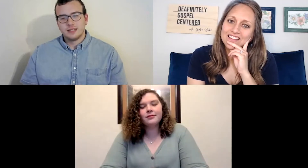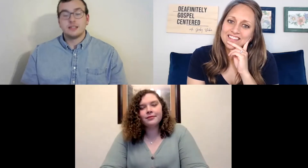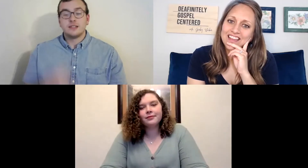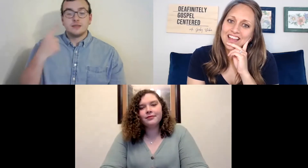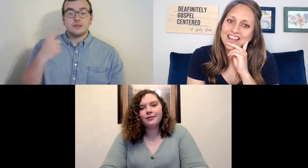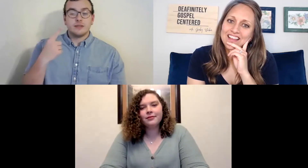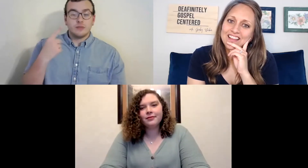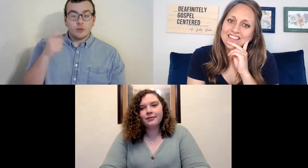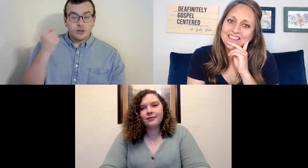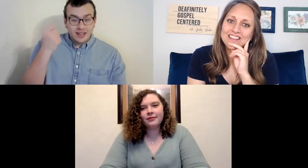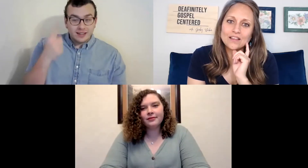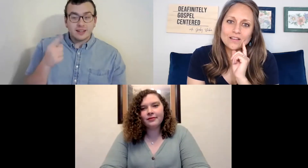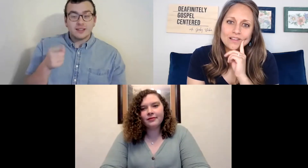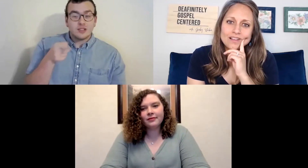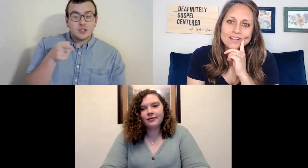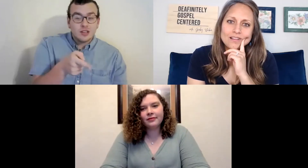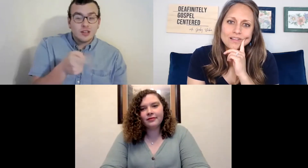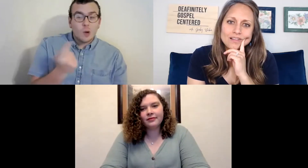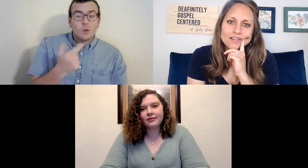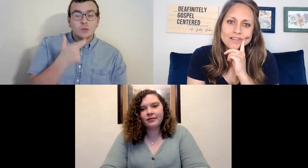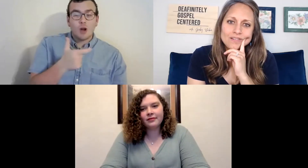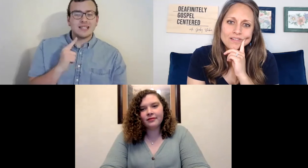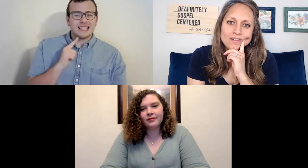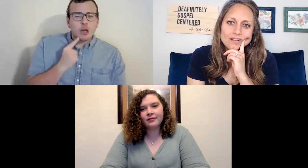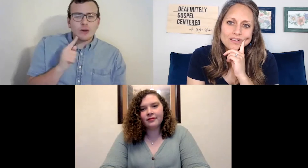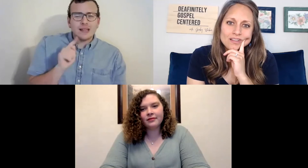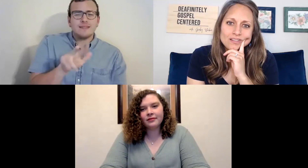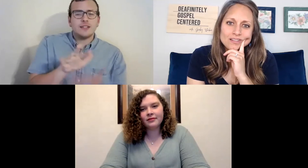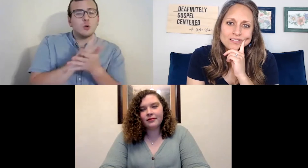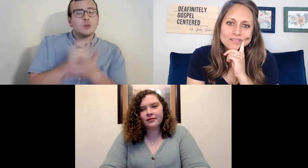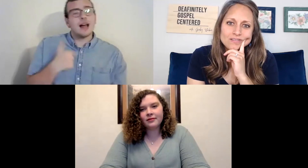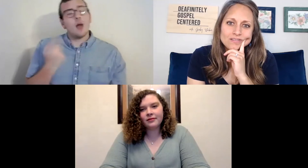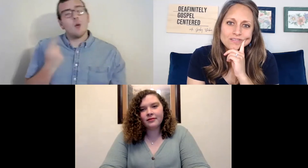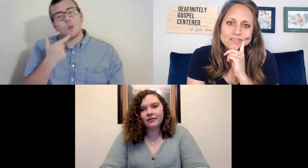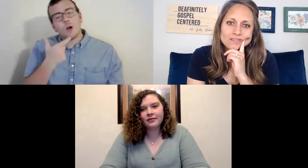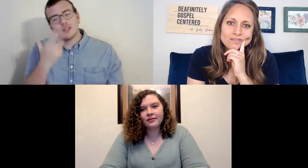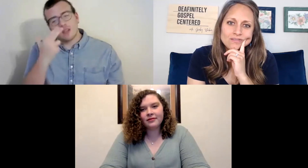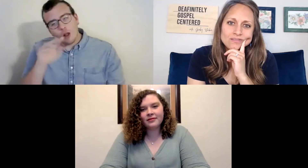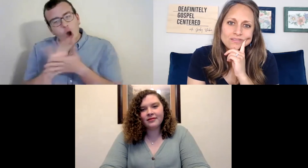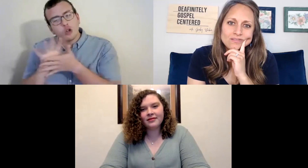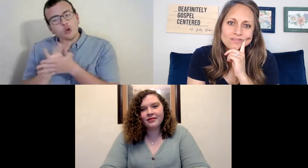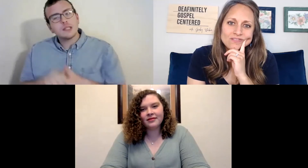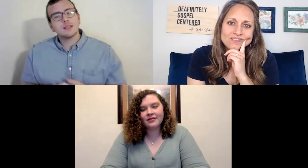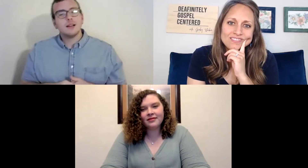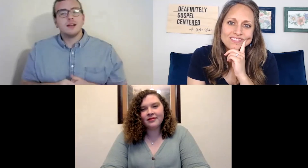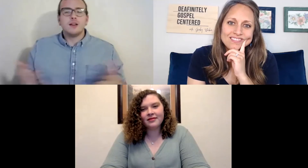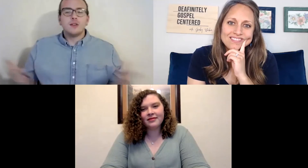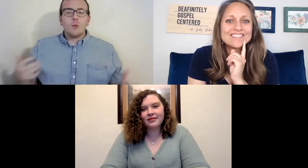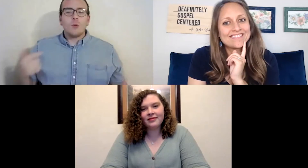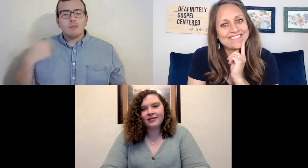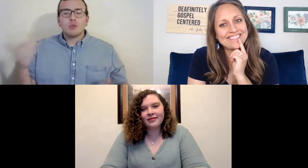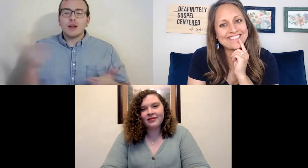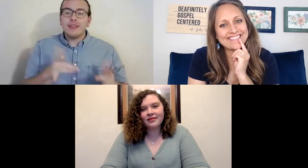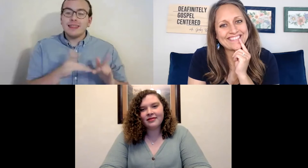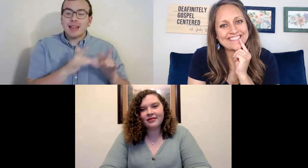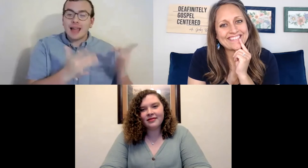She always watches more like serious TV shows, and I always watch more like the comical TV shows and everything like that. So I bring kind of that lightness to